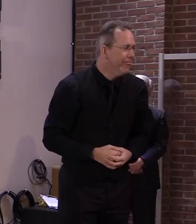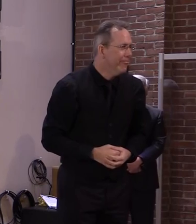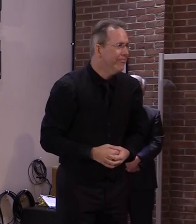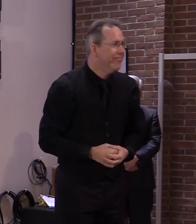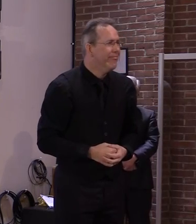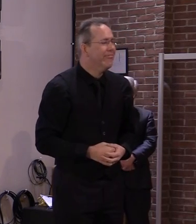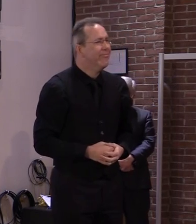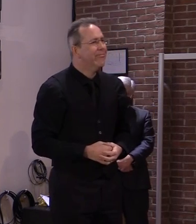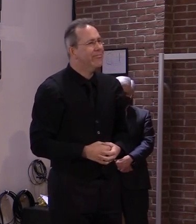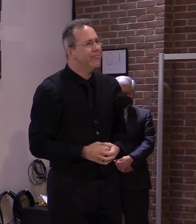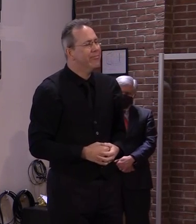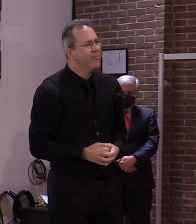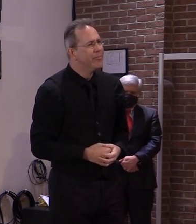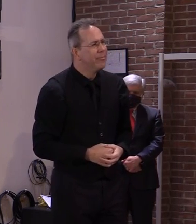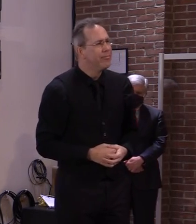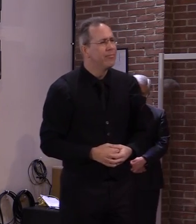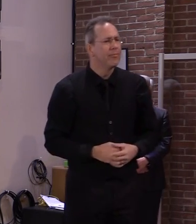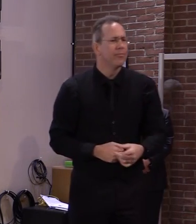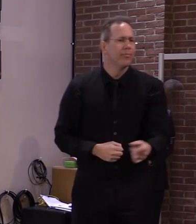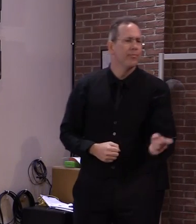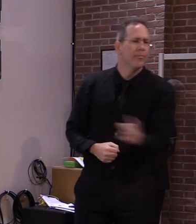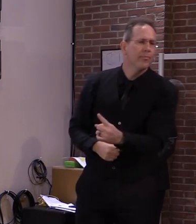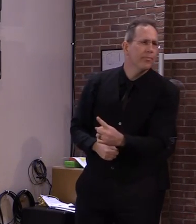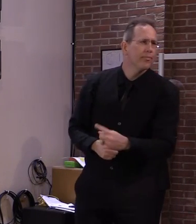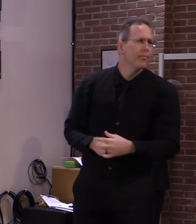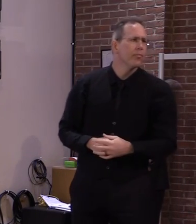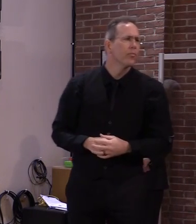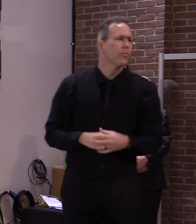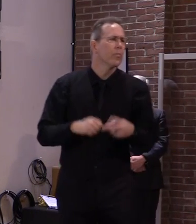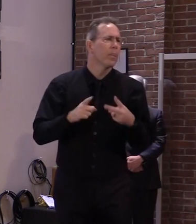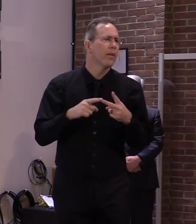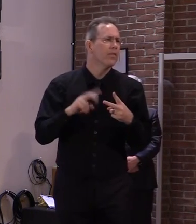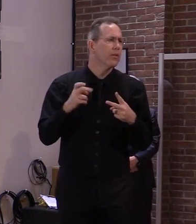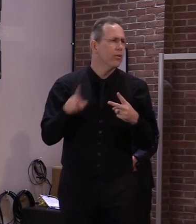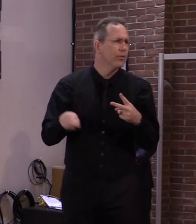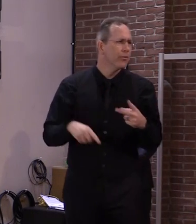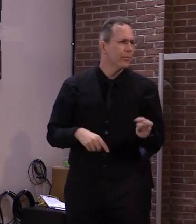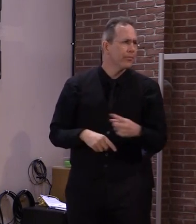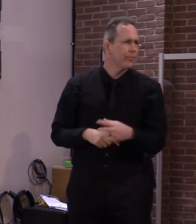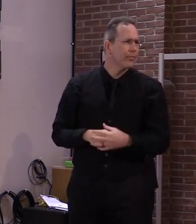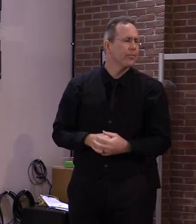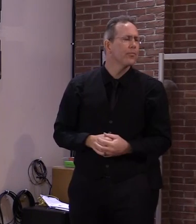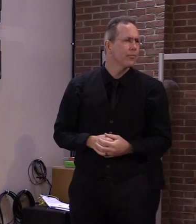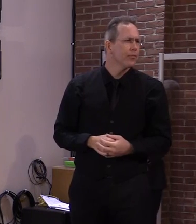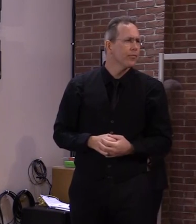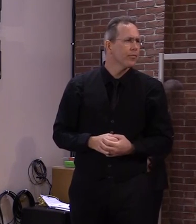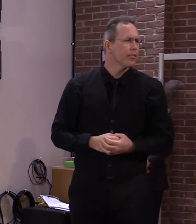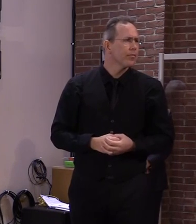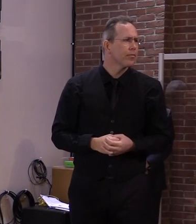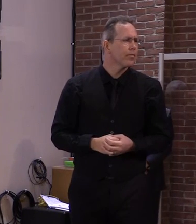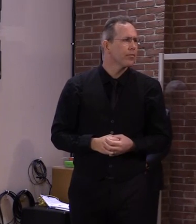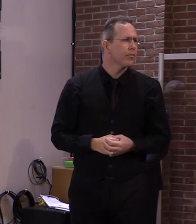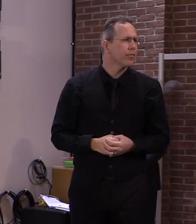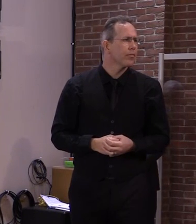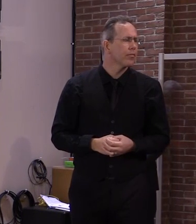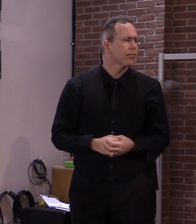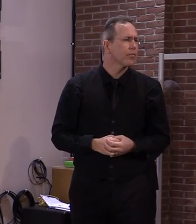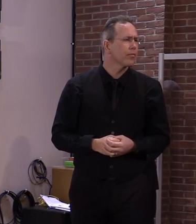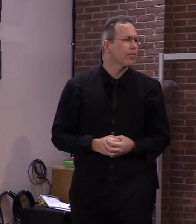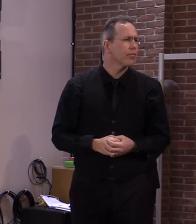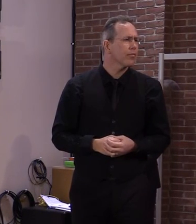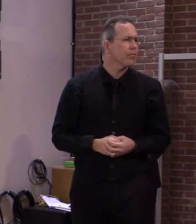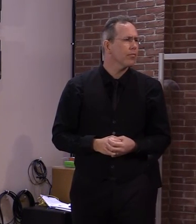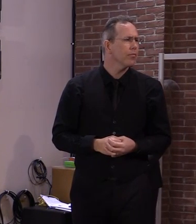last summer. They didn't take any action until November when they filed a cease and desist letter. And then there was